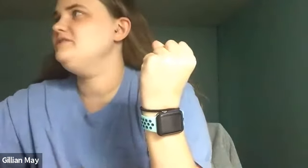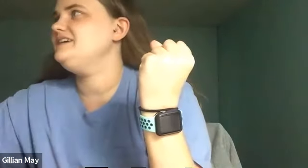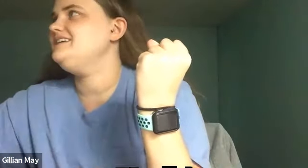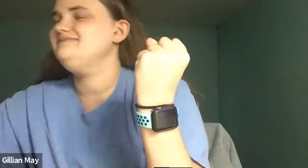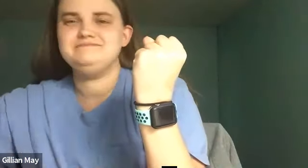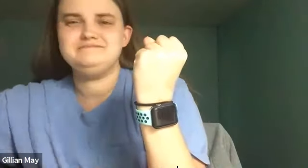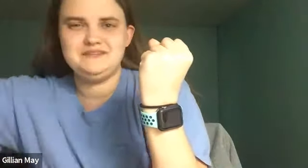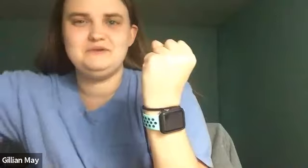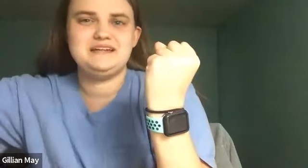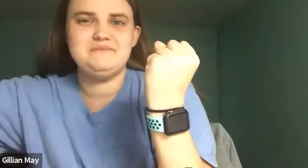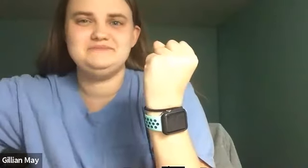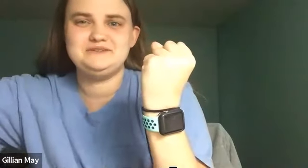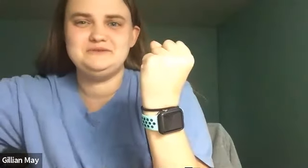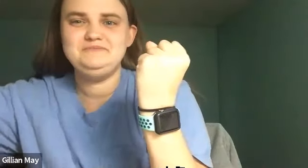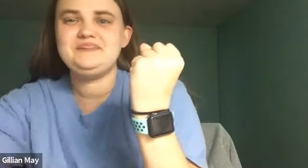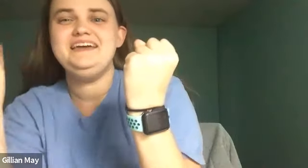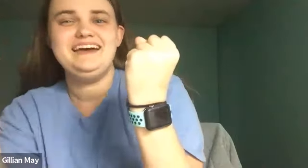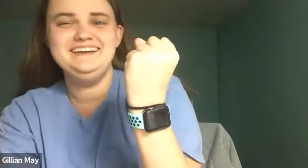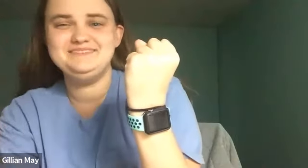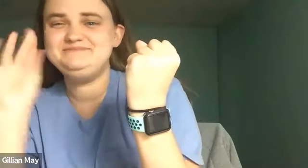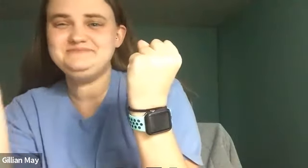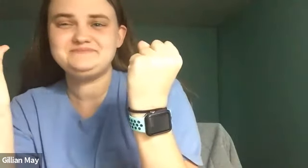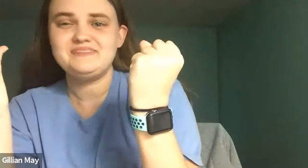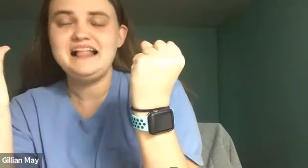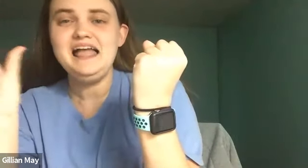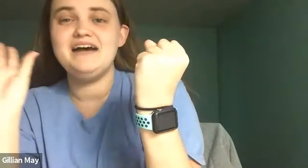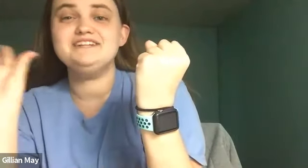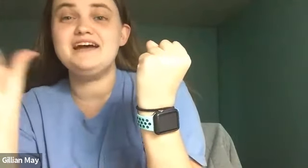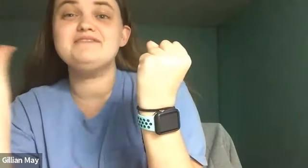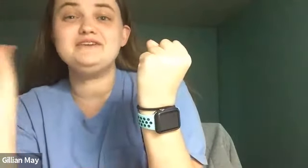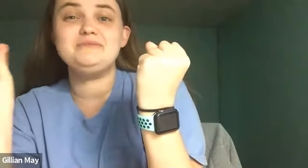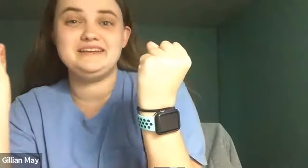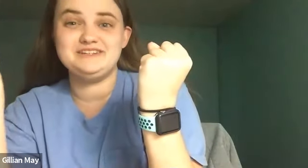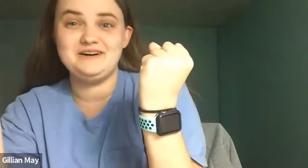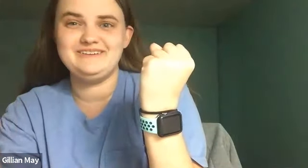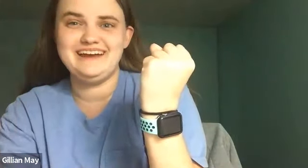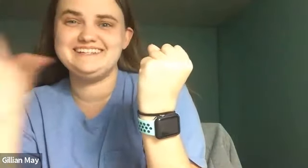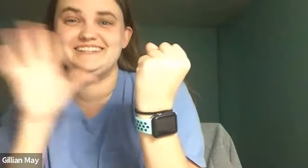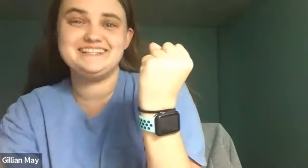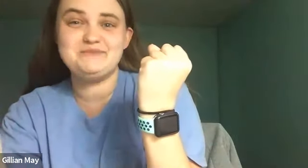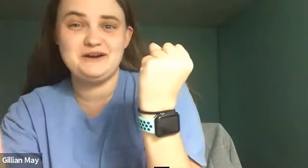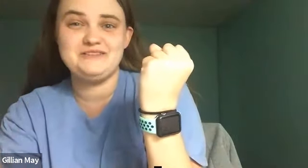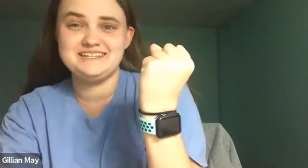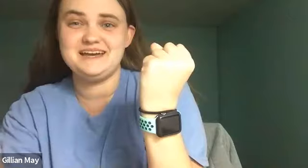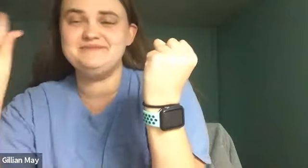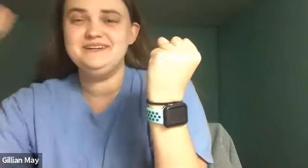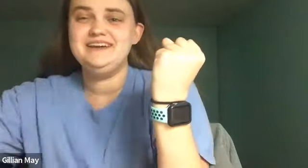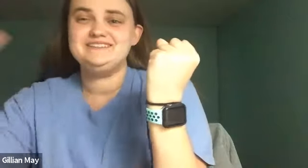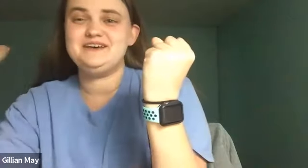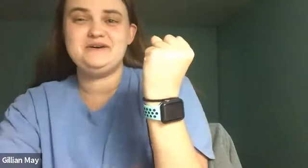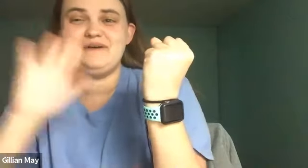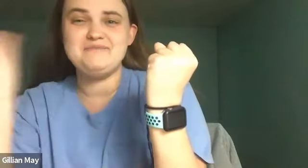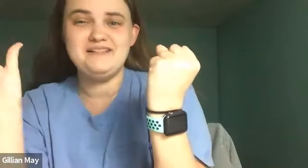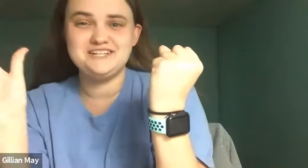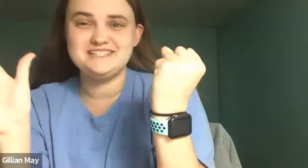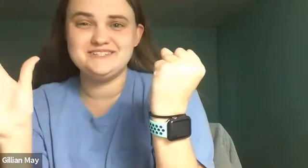Hopefully they will stop soon. I have a little barky dog, okay? She likes to bark all the time. So I apologize if it's